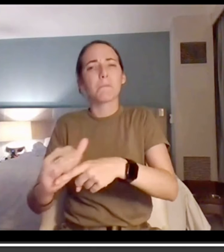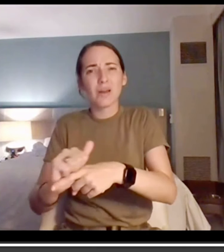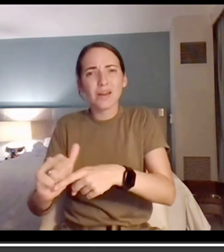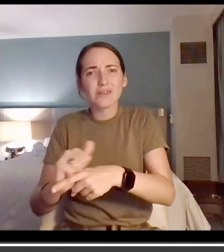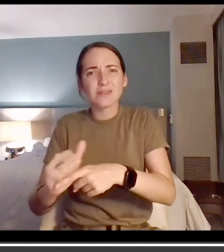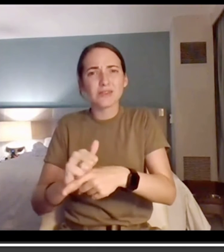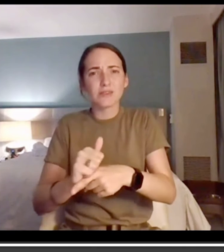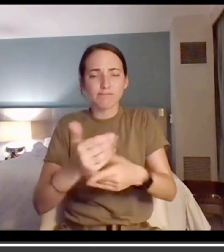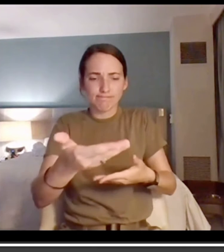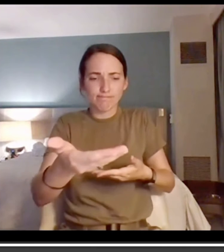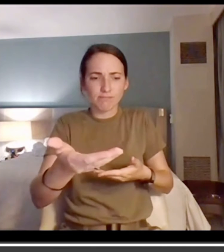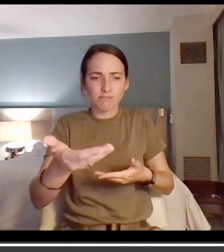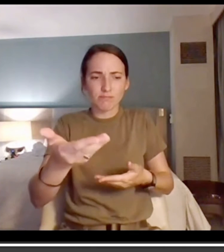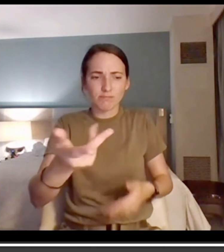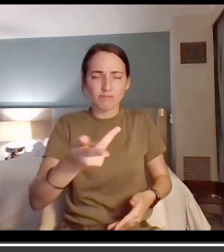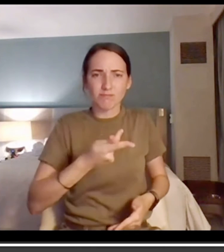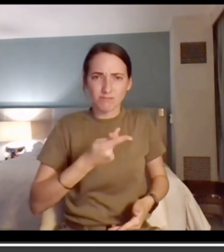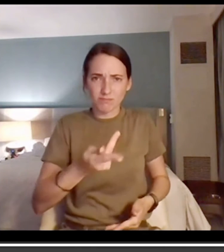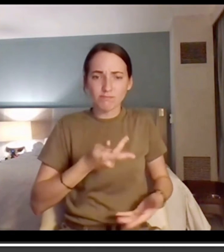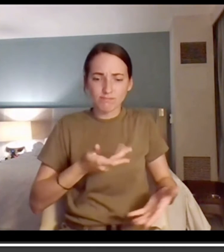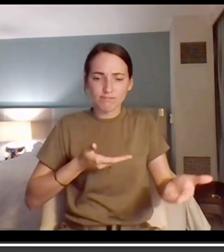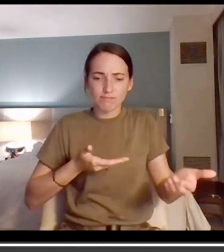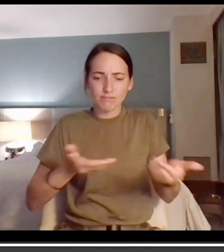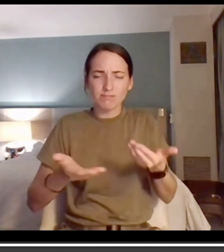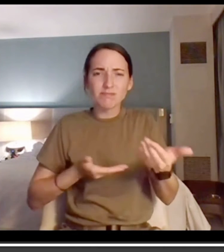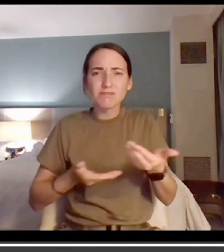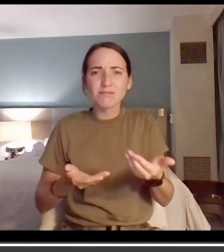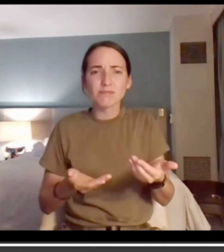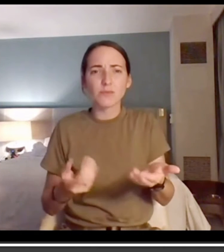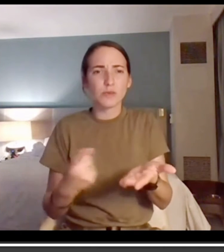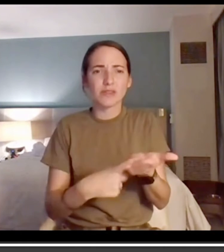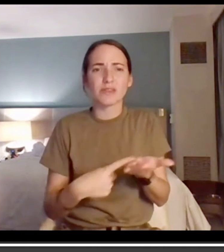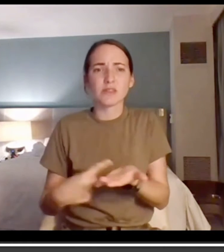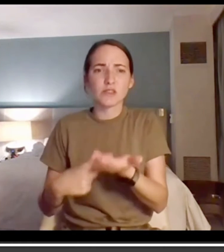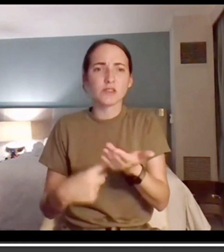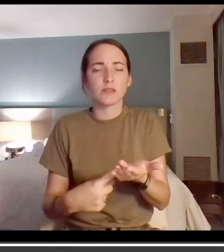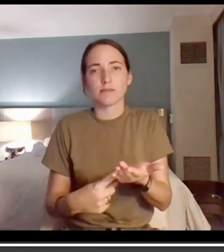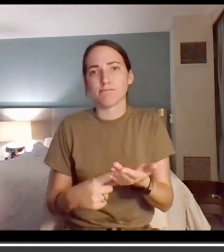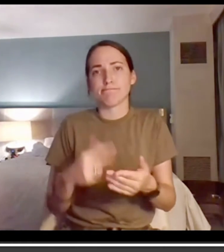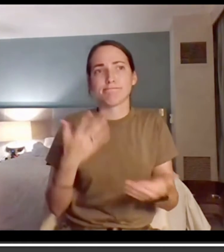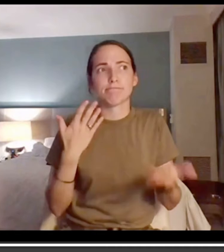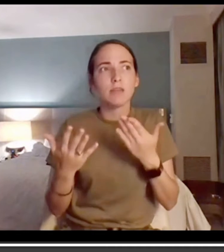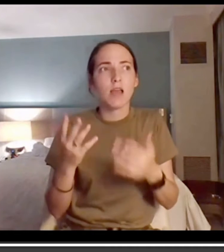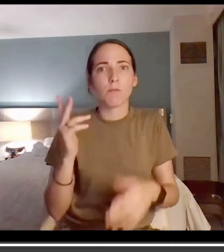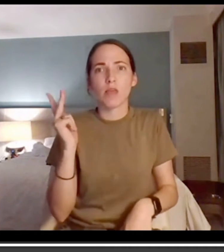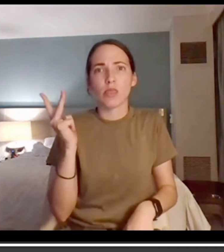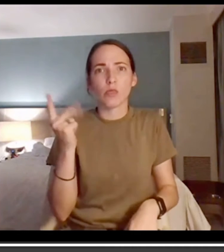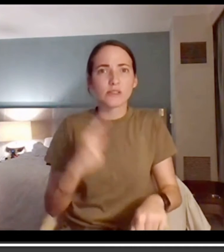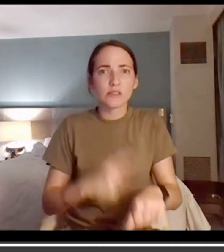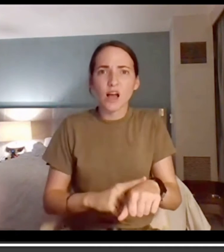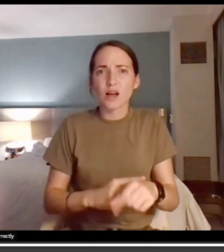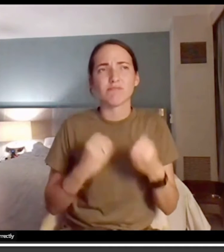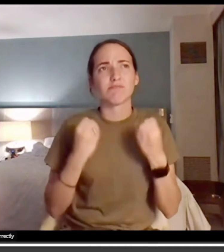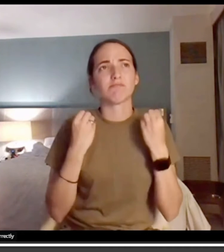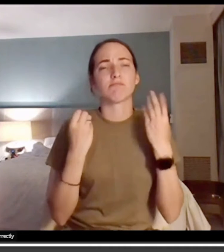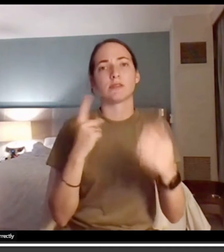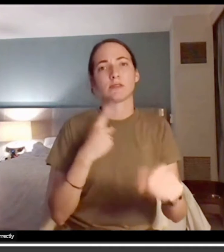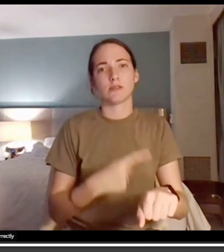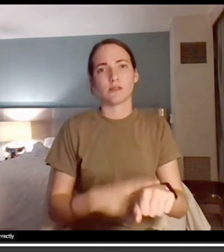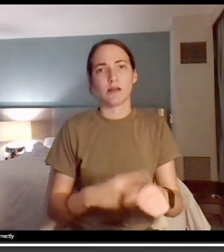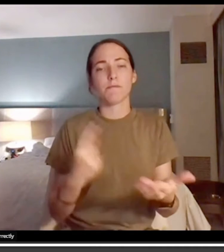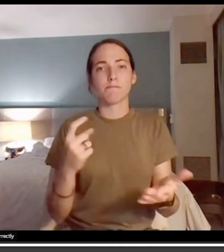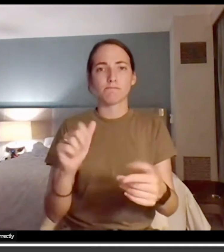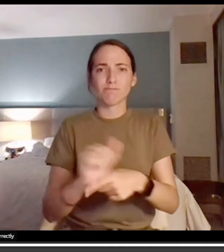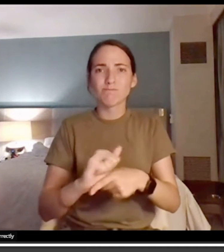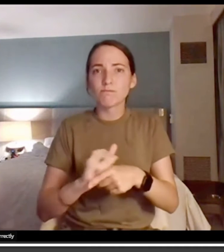is we spend probably I'd say twice as much time, 3 times as much time as the hearing is going to take practicing. I'll go